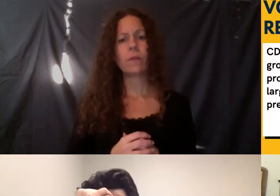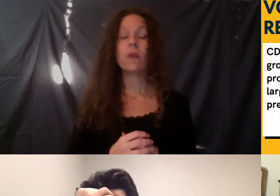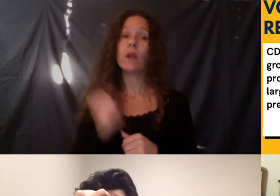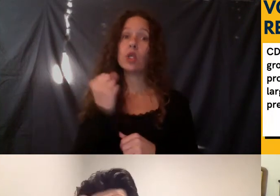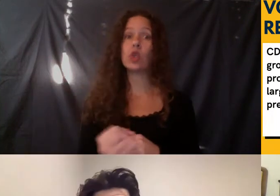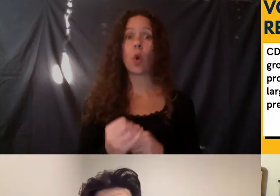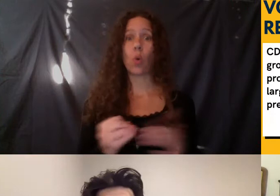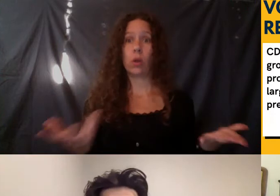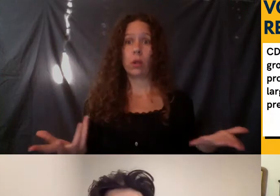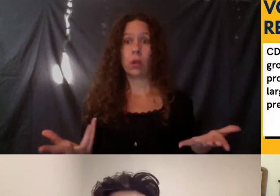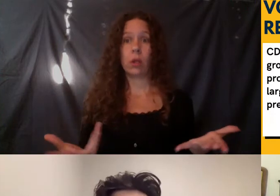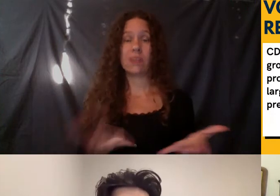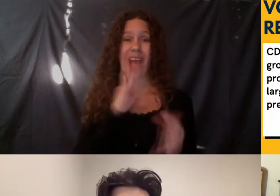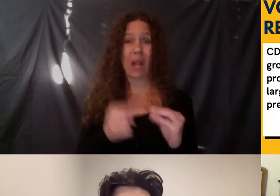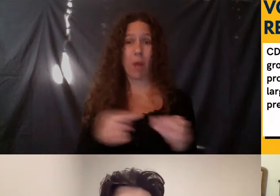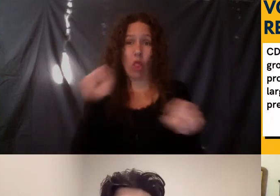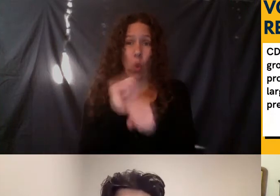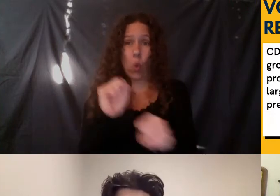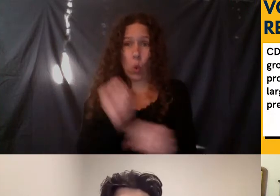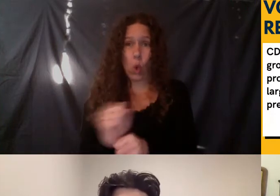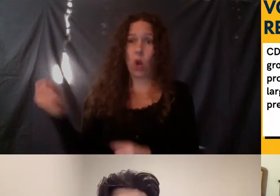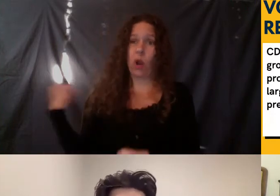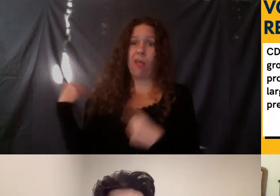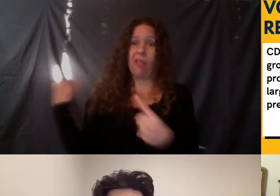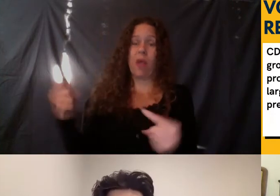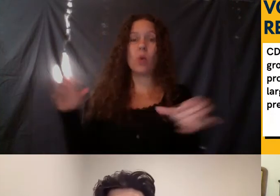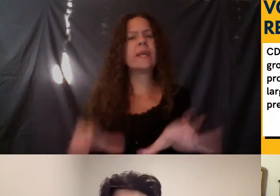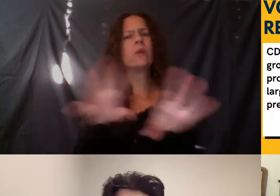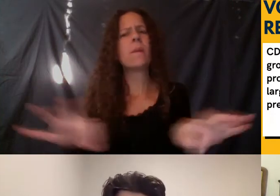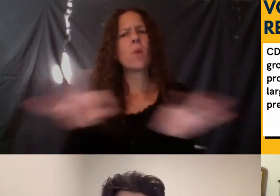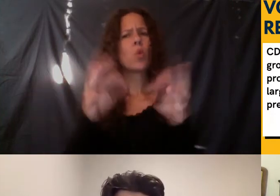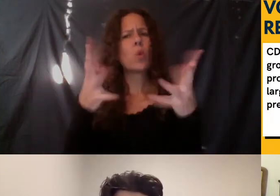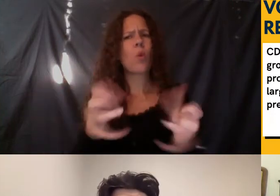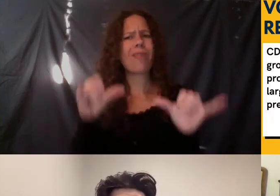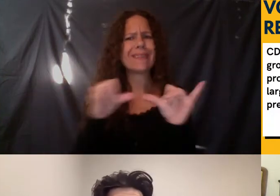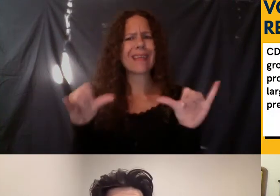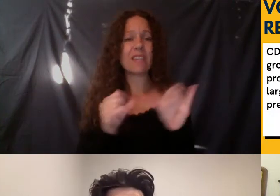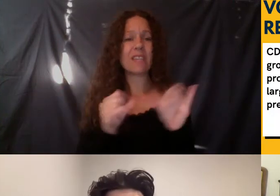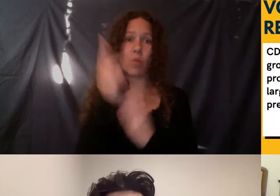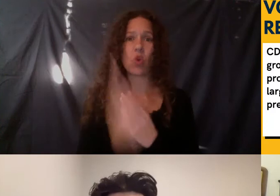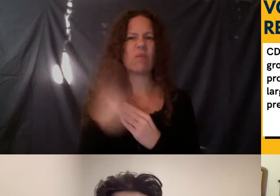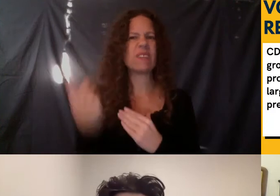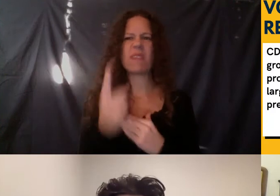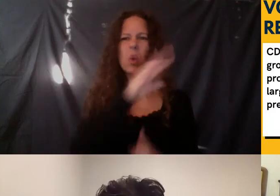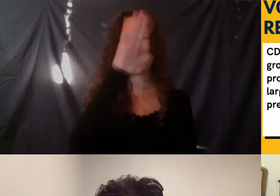did, we really focused on that we needed to grow the program to a size that we hadn't seen before. And in a traditional